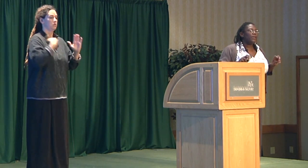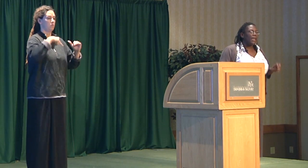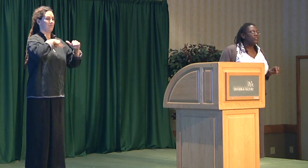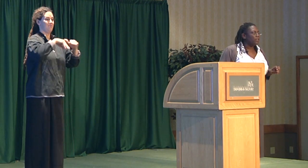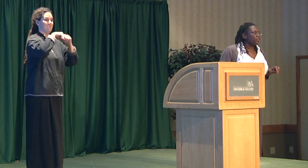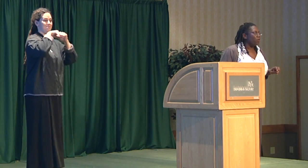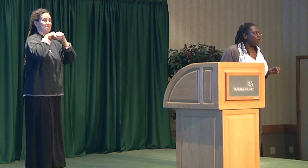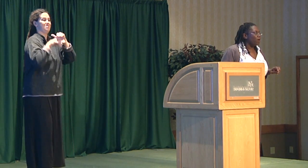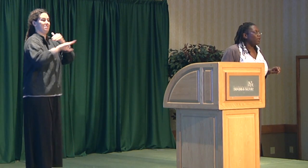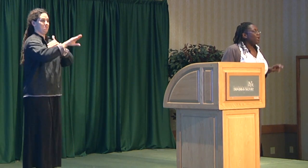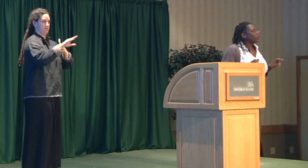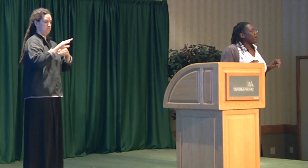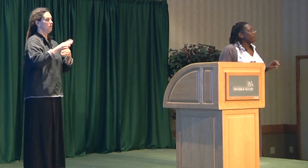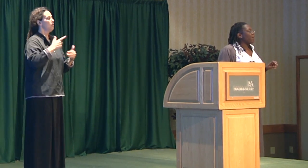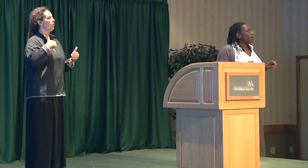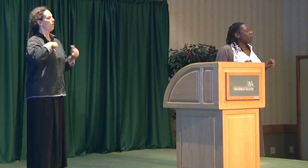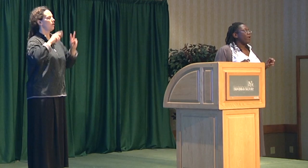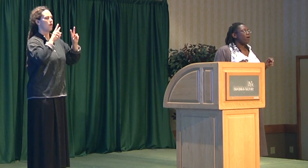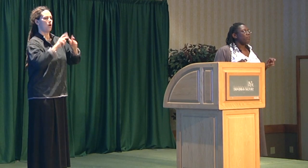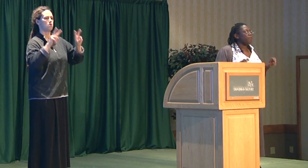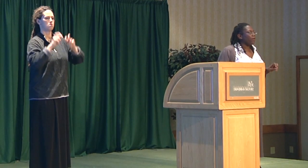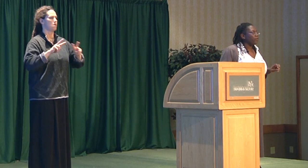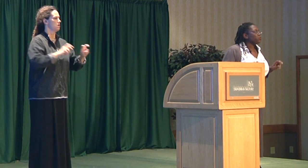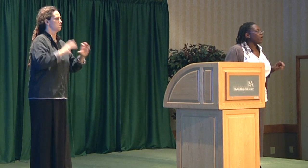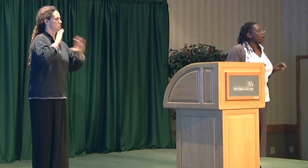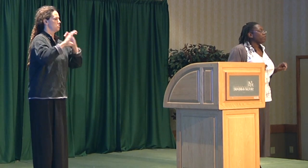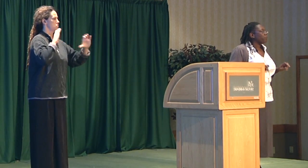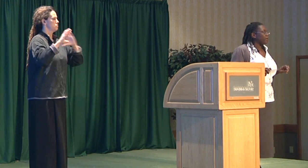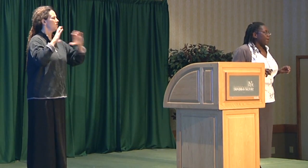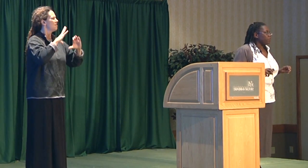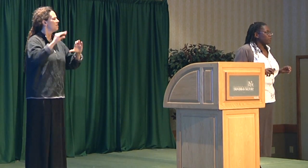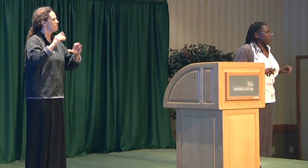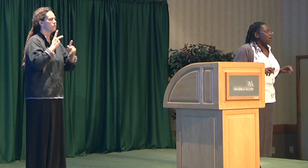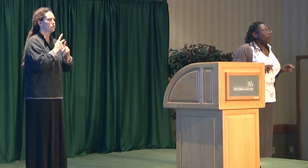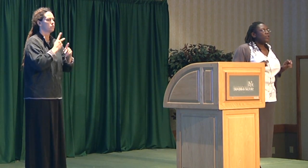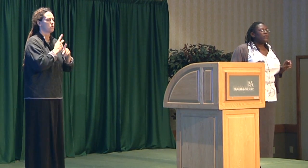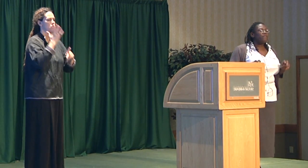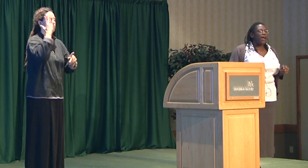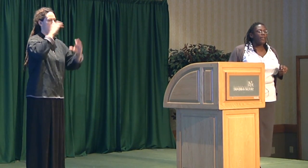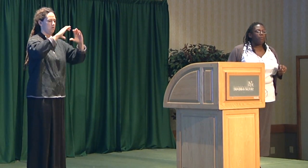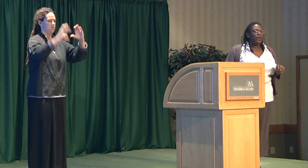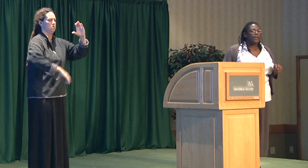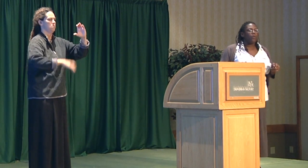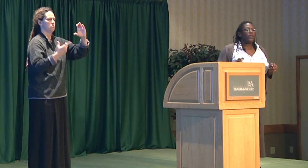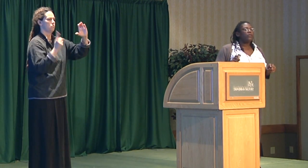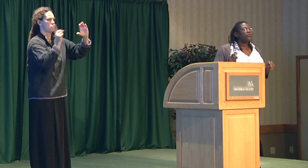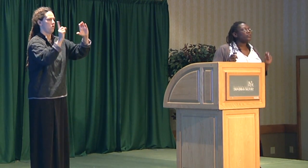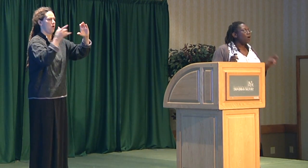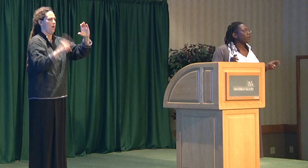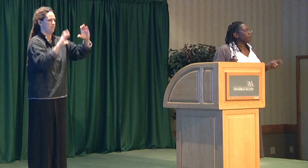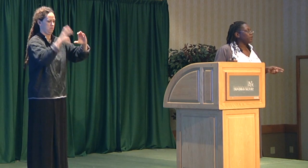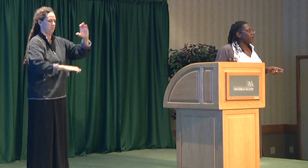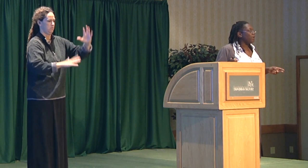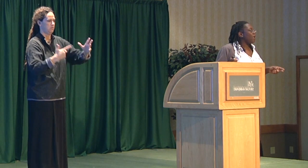the communication that's going on, and try to find out where are the barriers, where are the breakdowns. Once we find that breakdown, we go